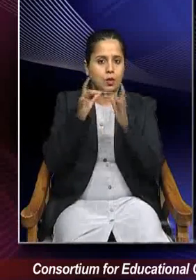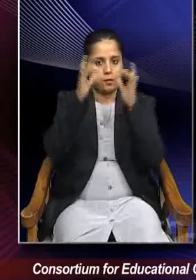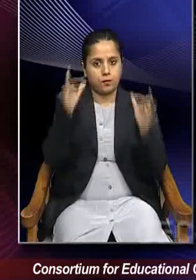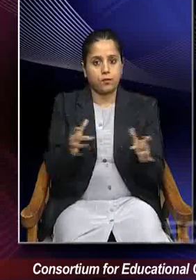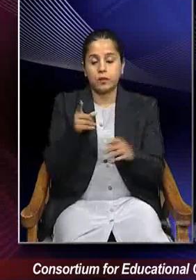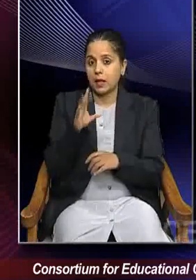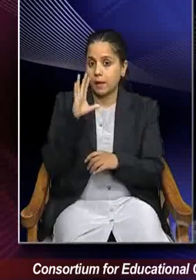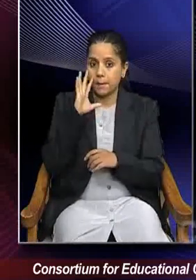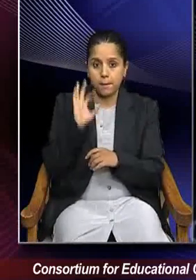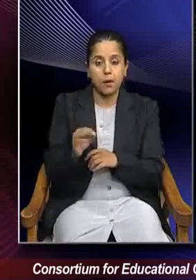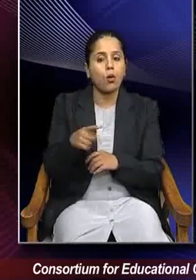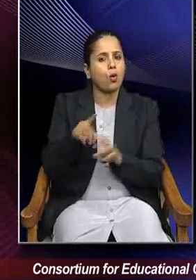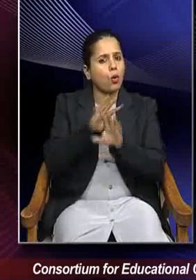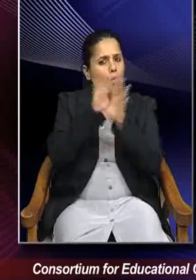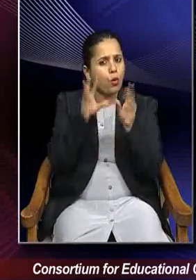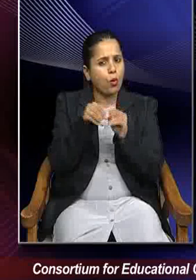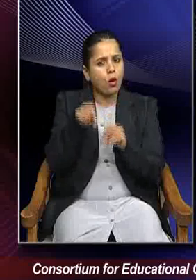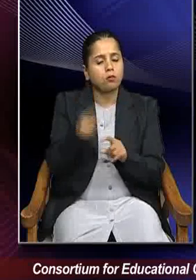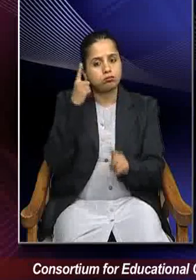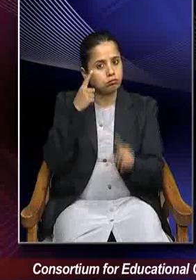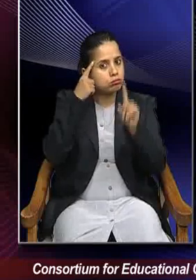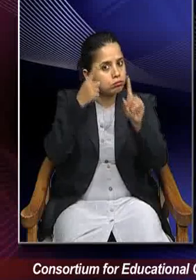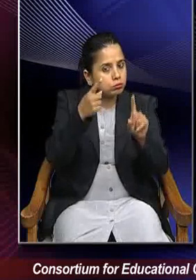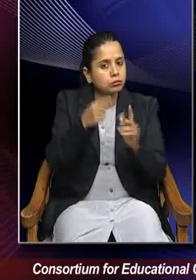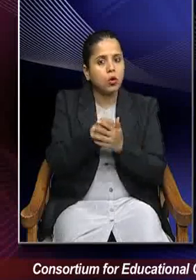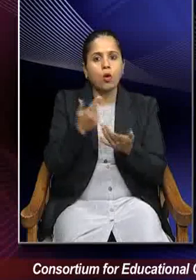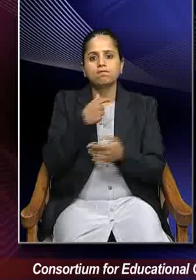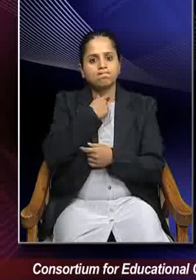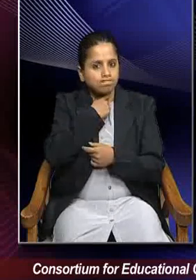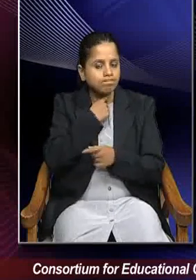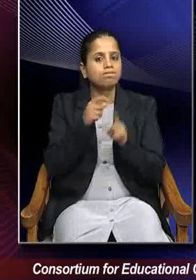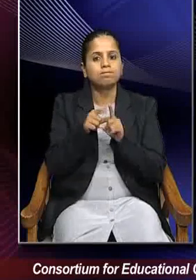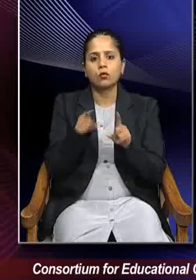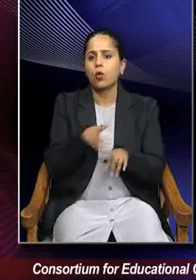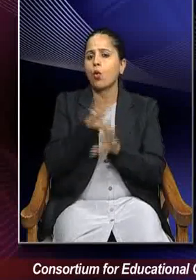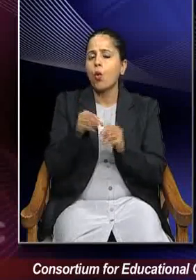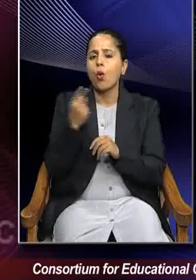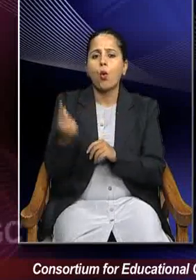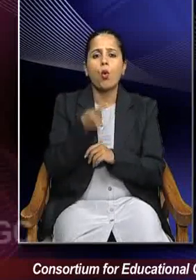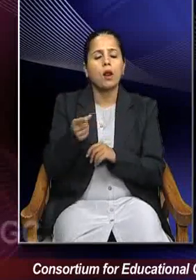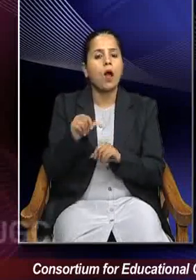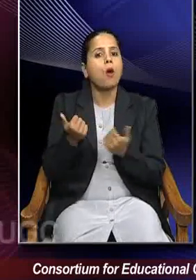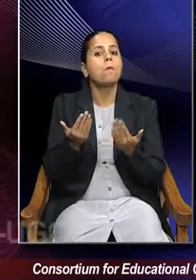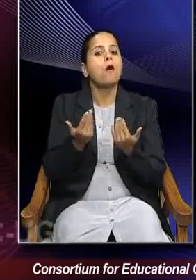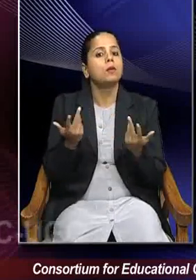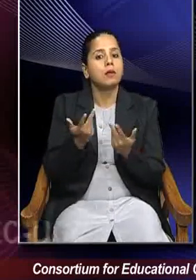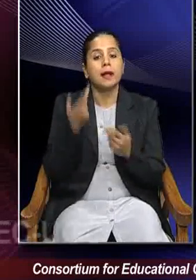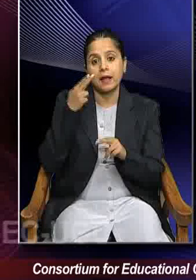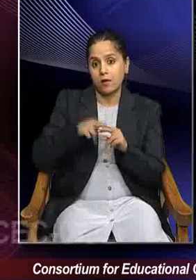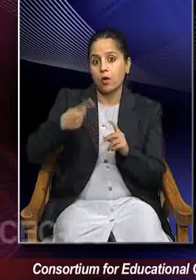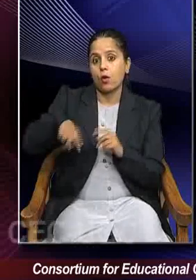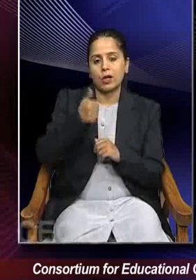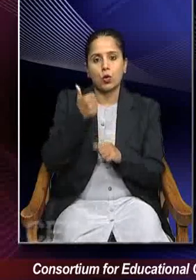very important. All these agenda, all these commitments can only materialize if we have